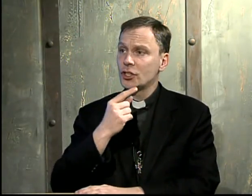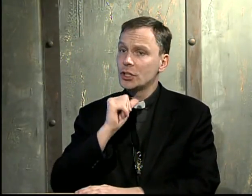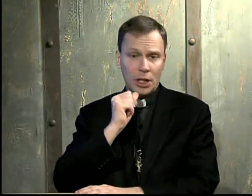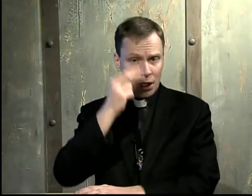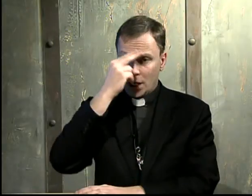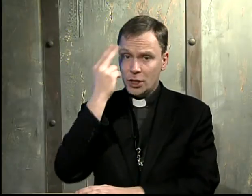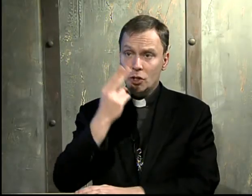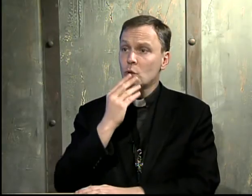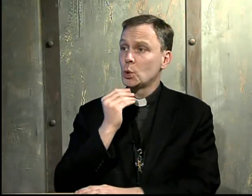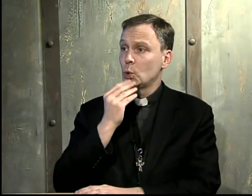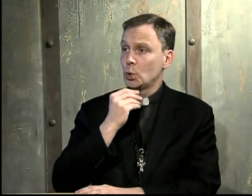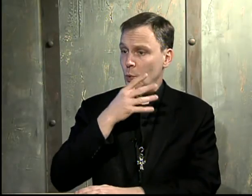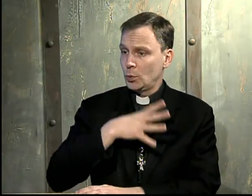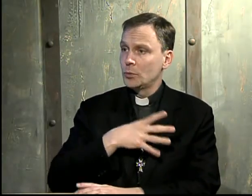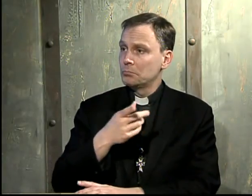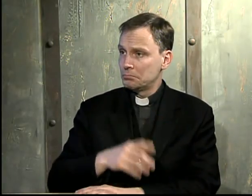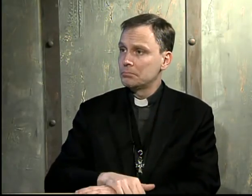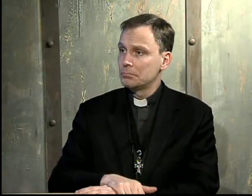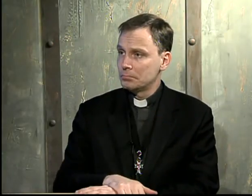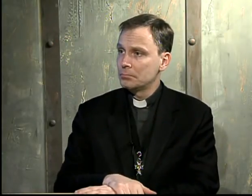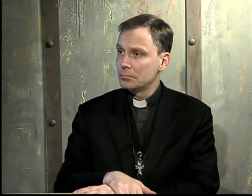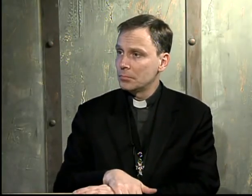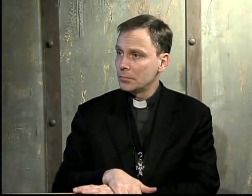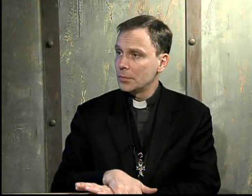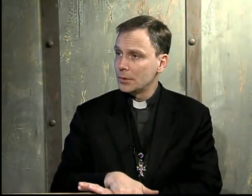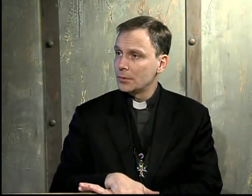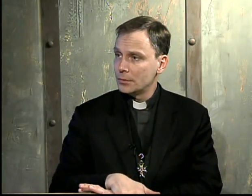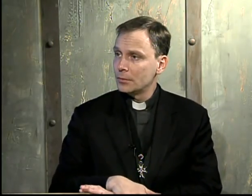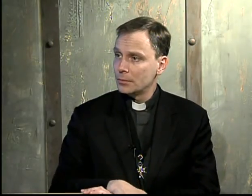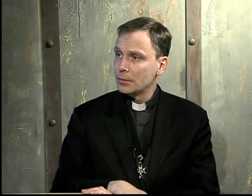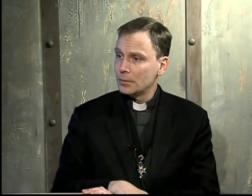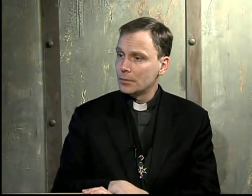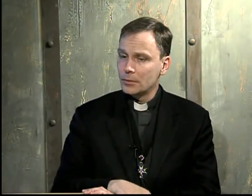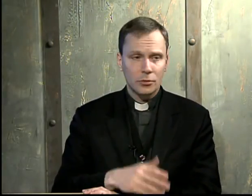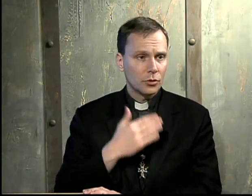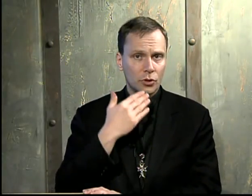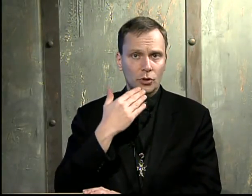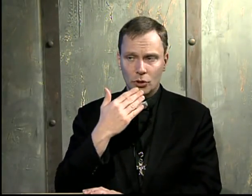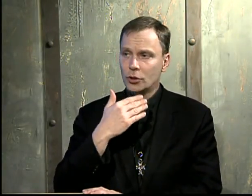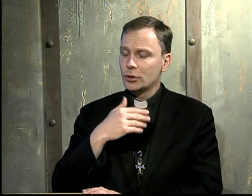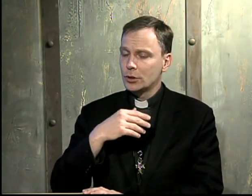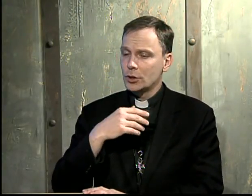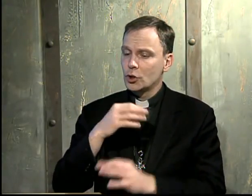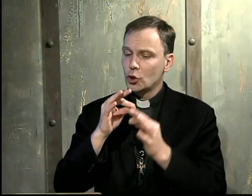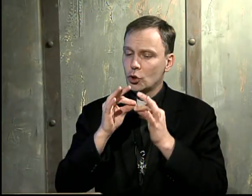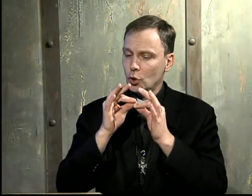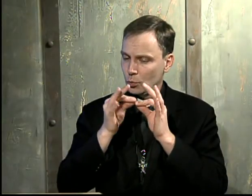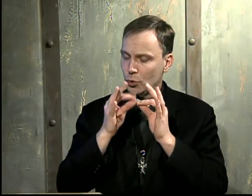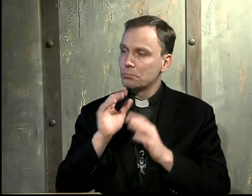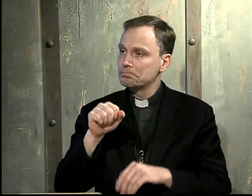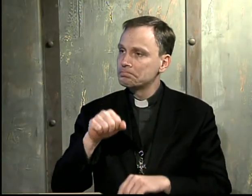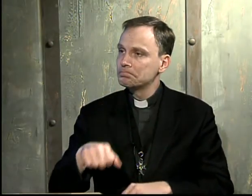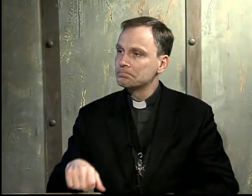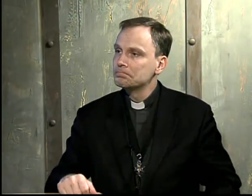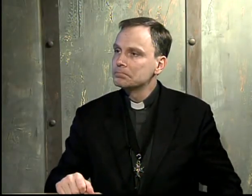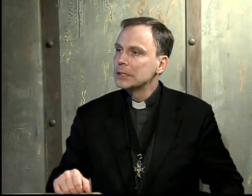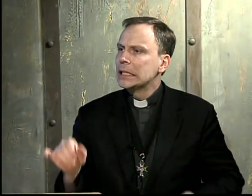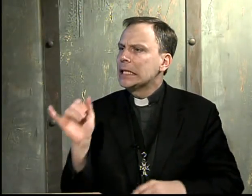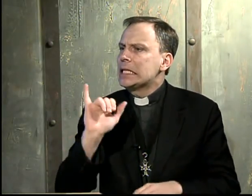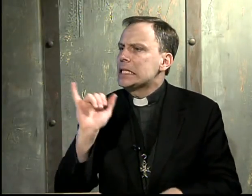There's one woman named Neva. She's actually Jewish, but she's a phenomenal Catholic interpreter.